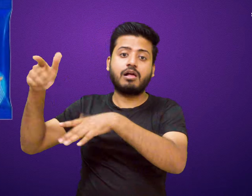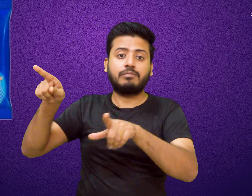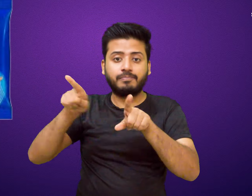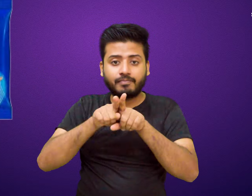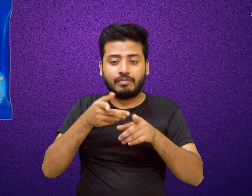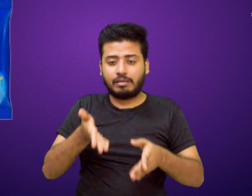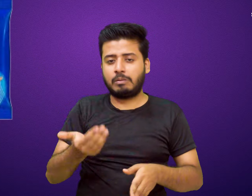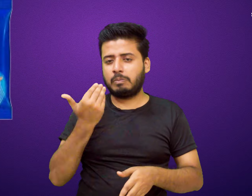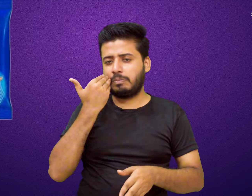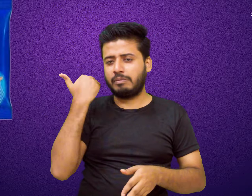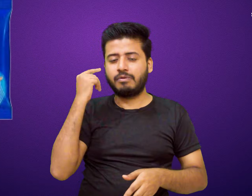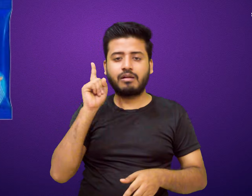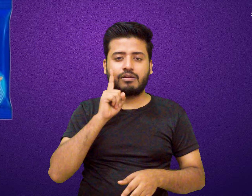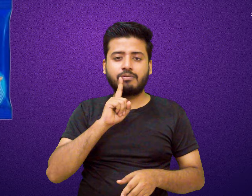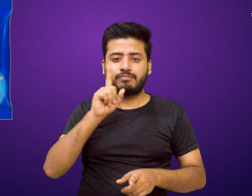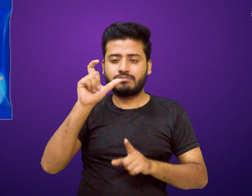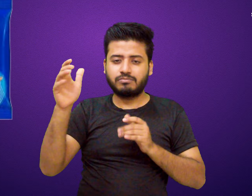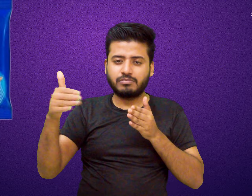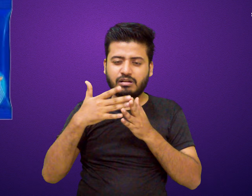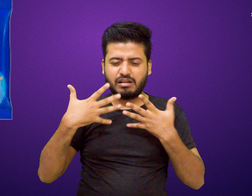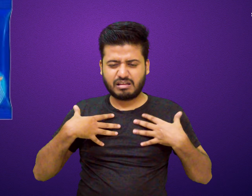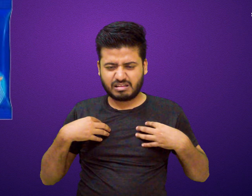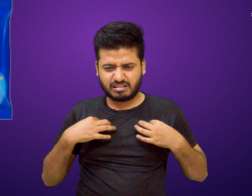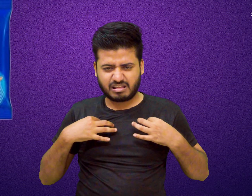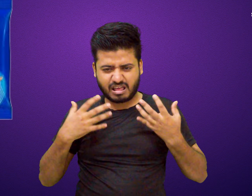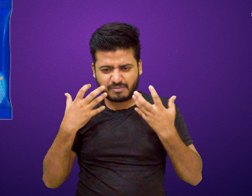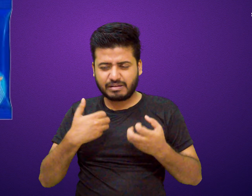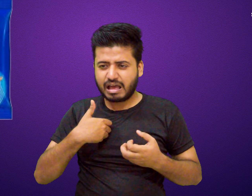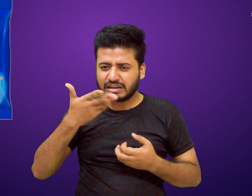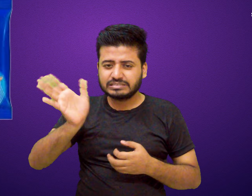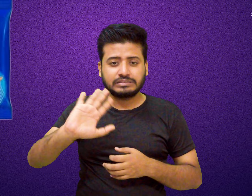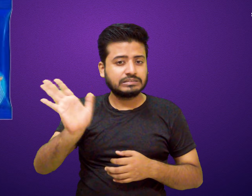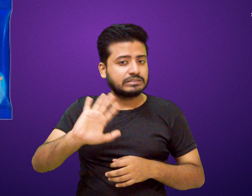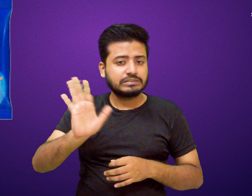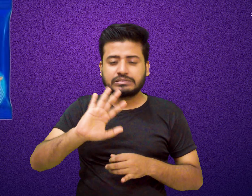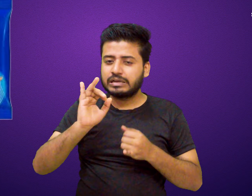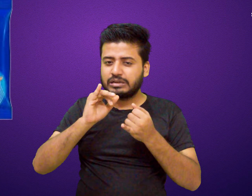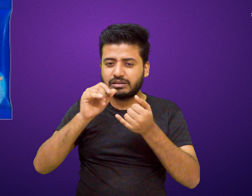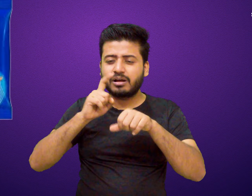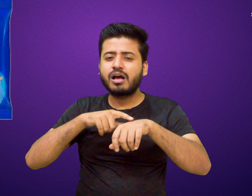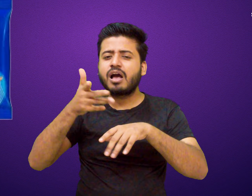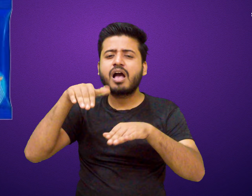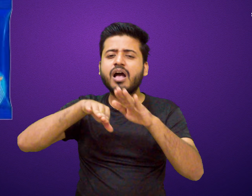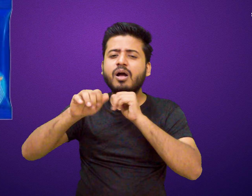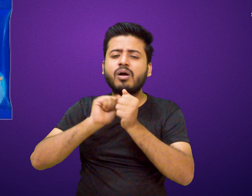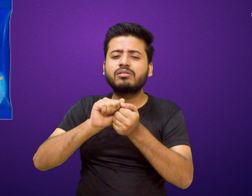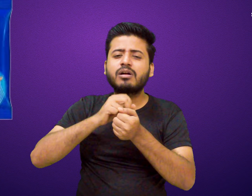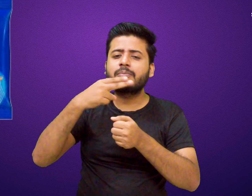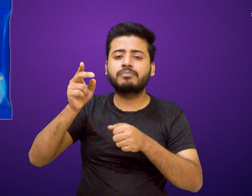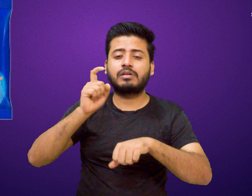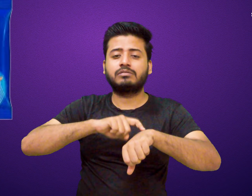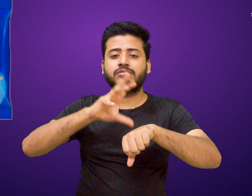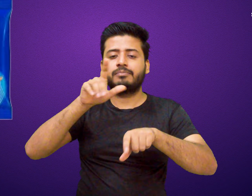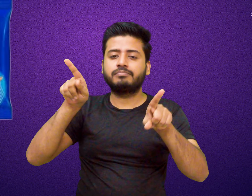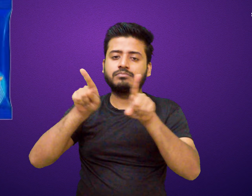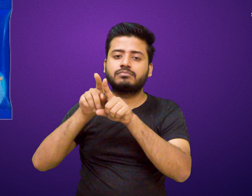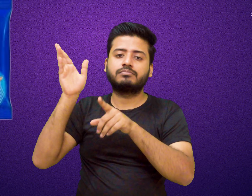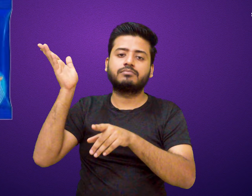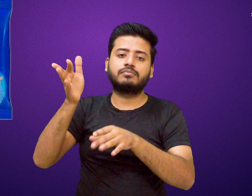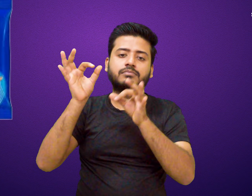formulations, made with 100% herbal actives like soap nuts and essential oils. This plant-based formula is non-toxic and